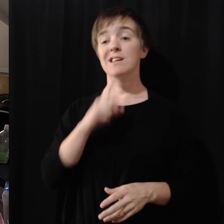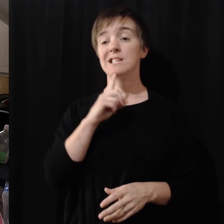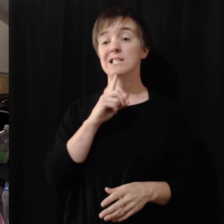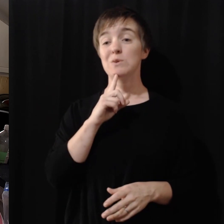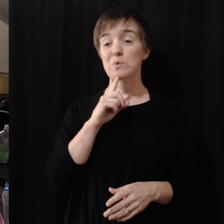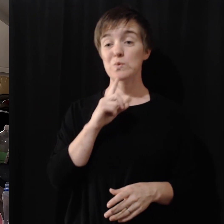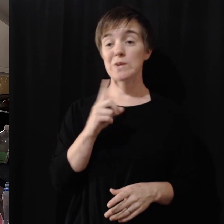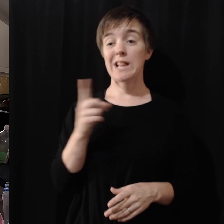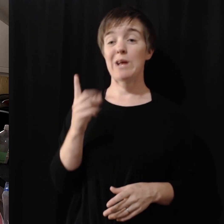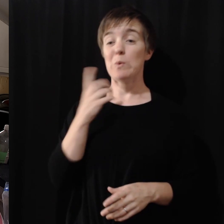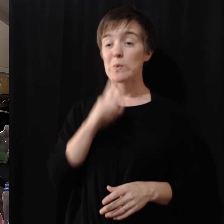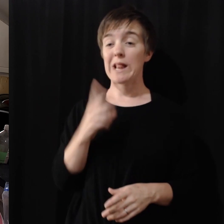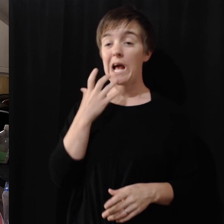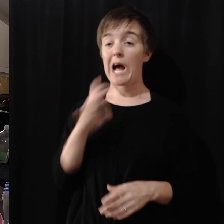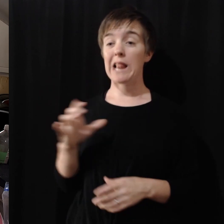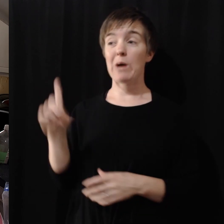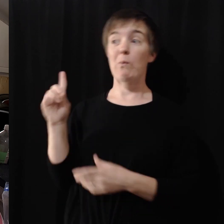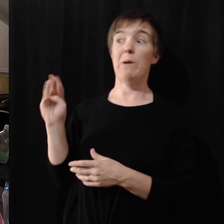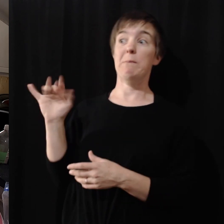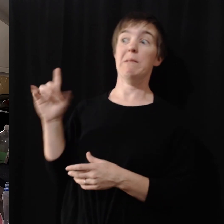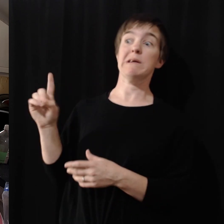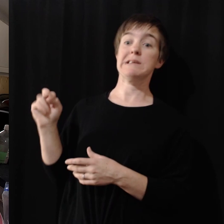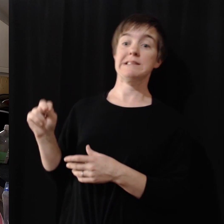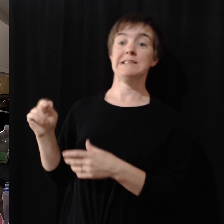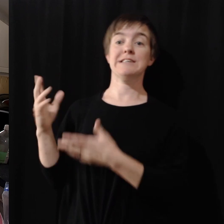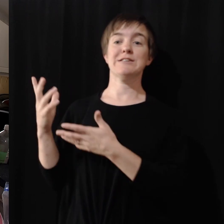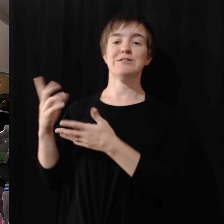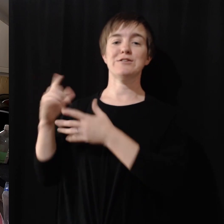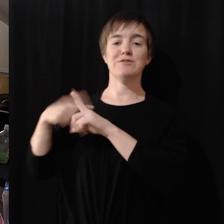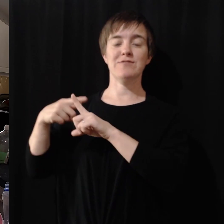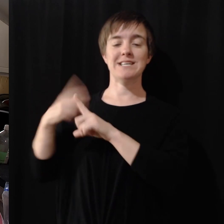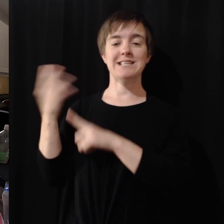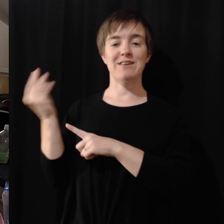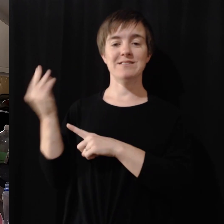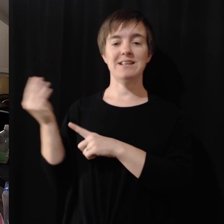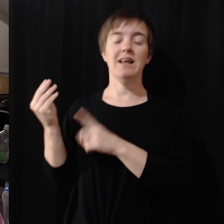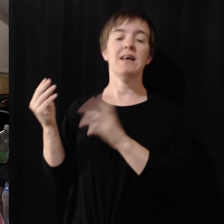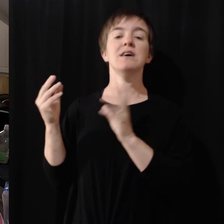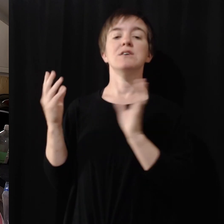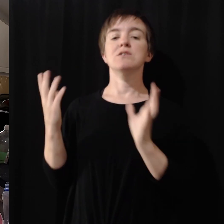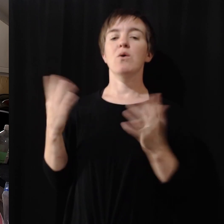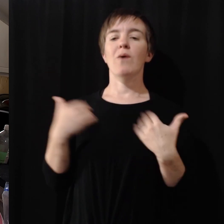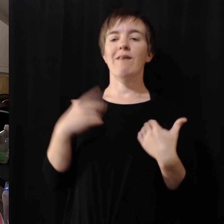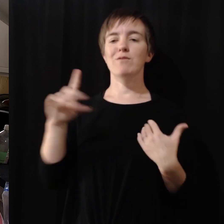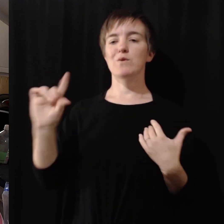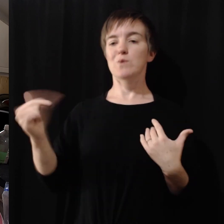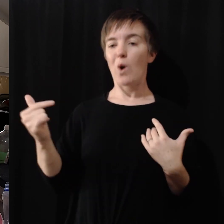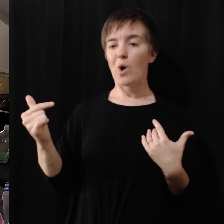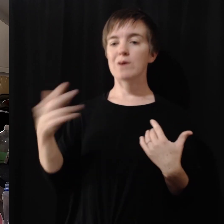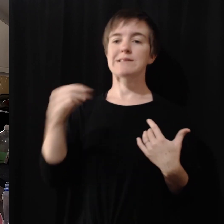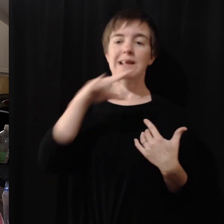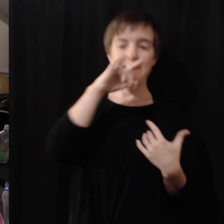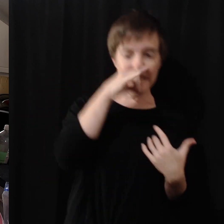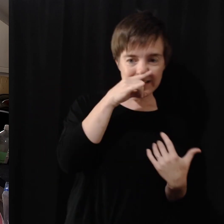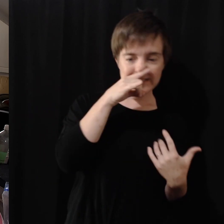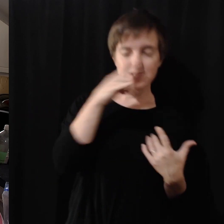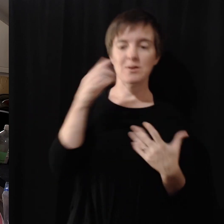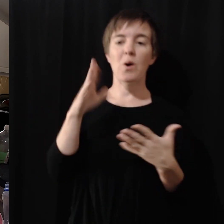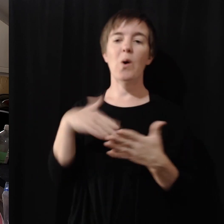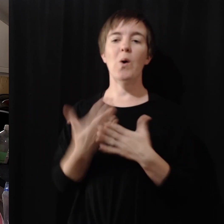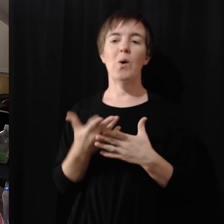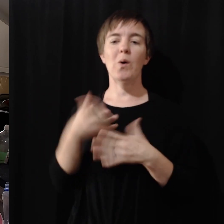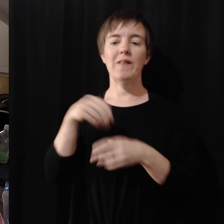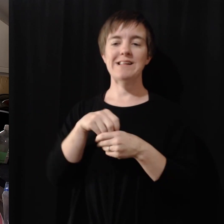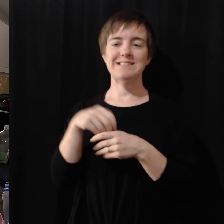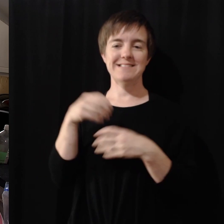Sorry, it's like 1,000,000 degrees outside these next couple days. The heat wave we're all dreading. So we have dogs and kids